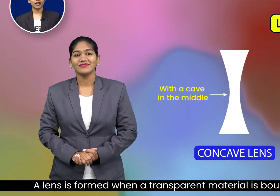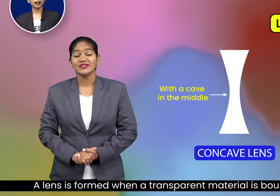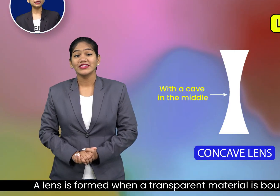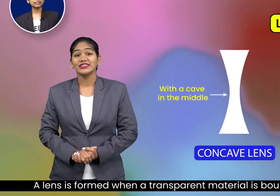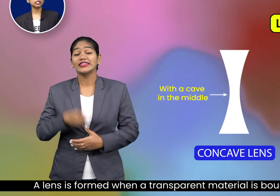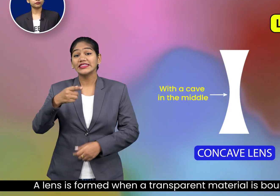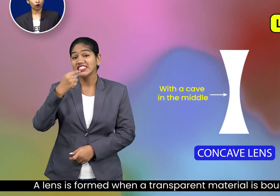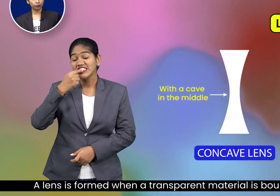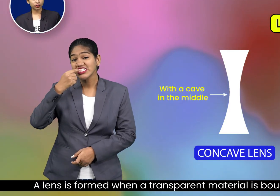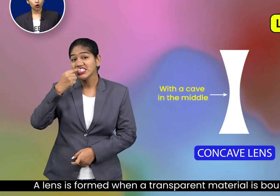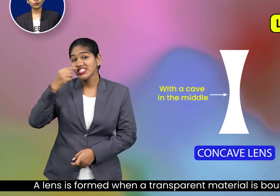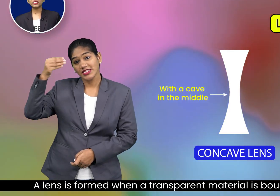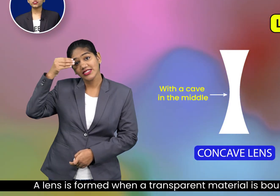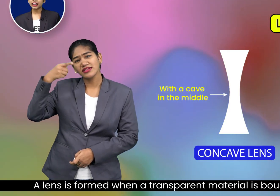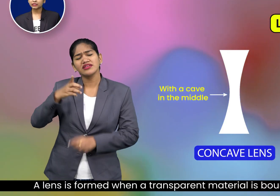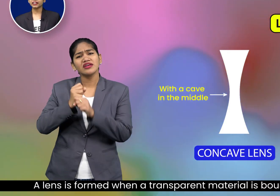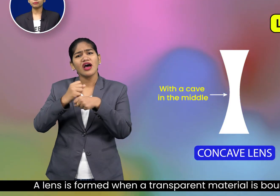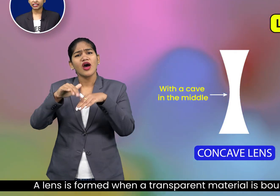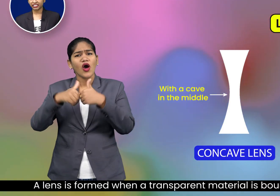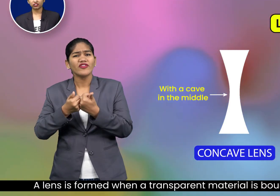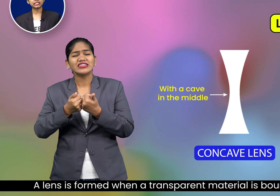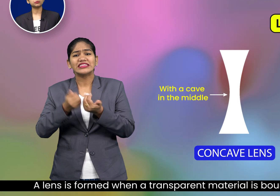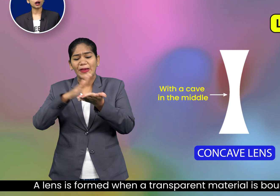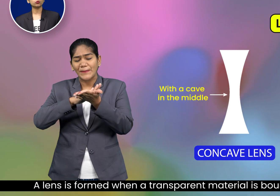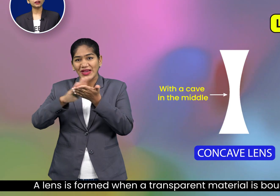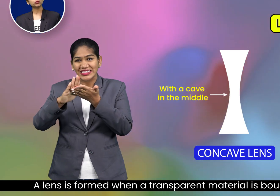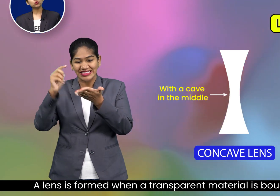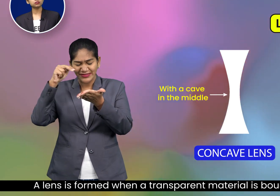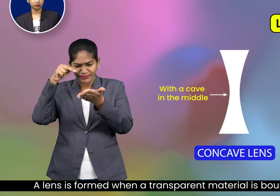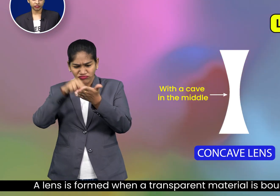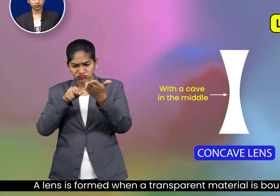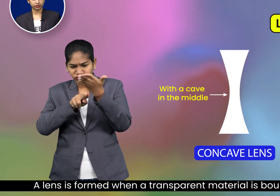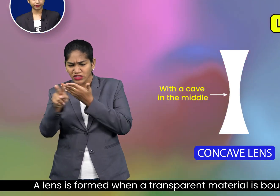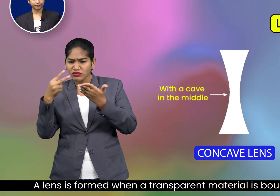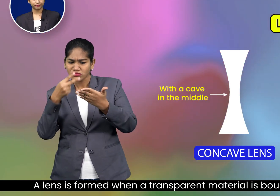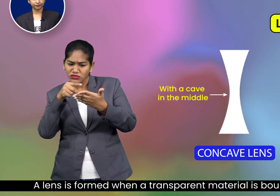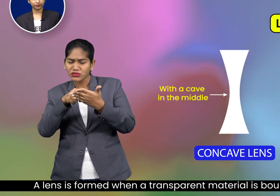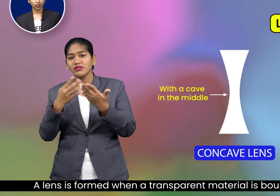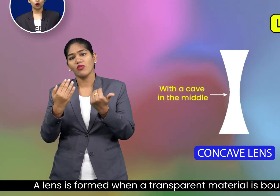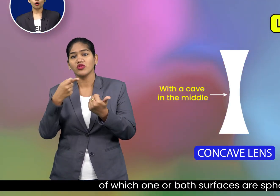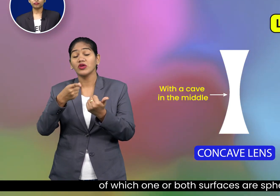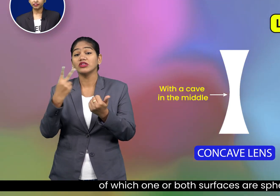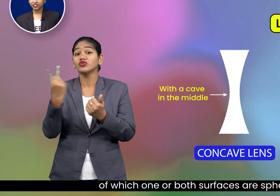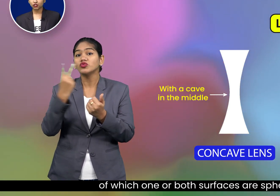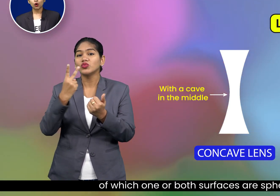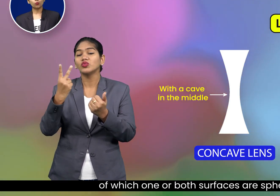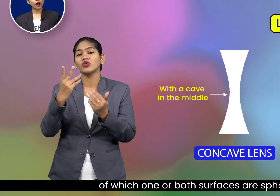A lens is formed when a transparent material is bound by two surfaces, of which one